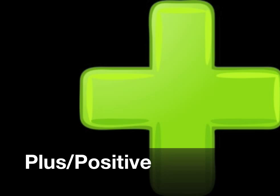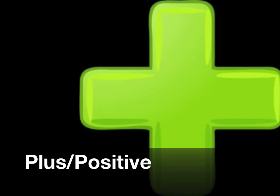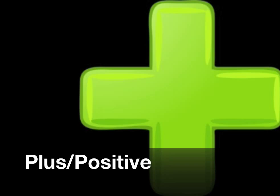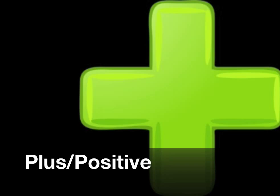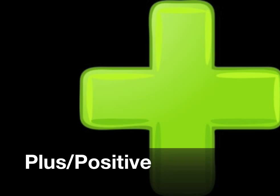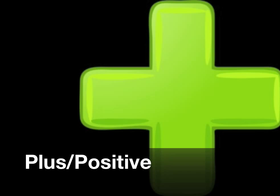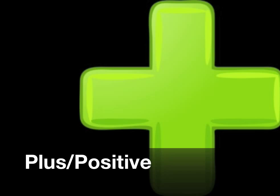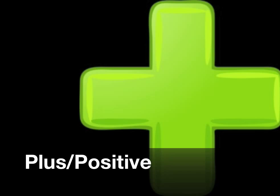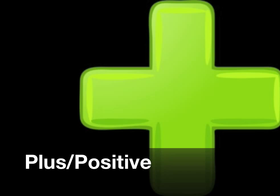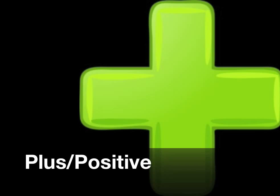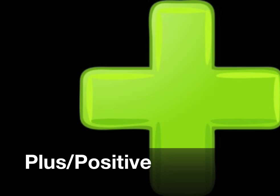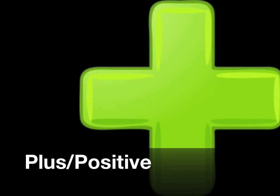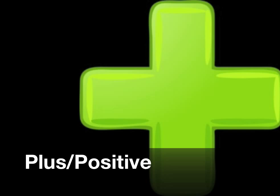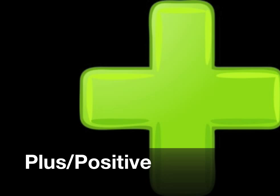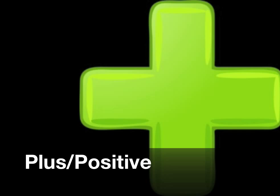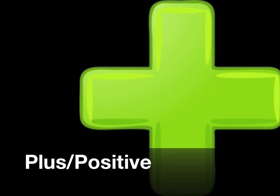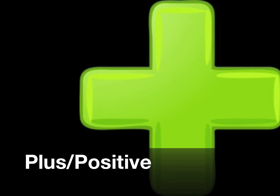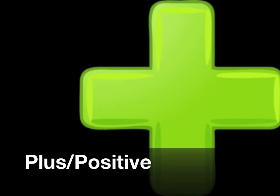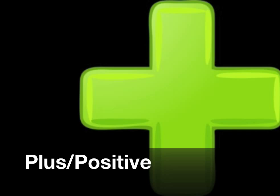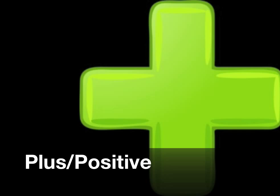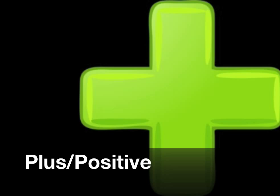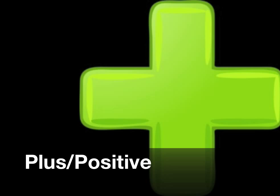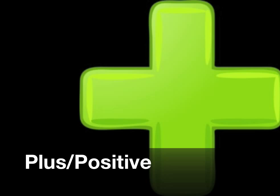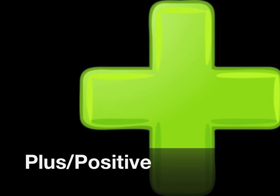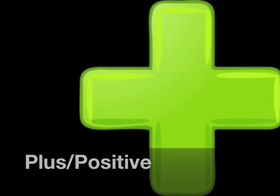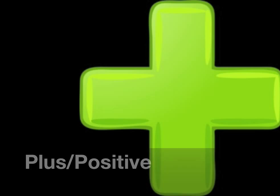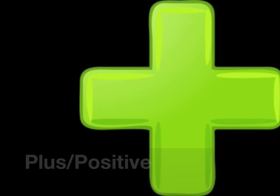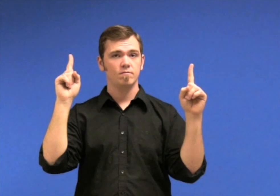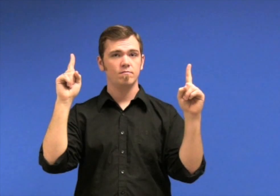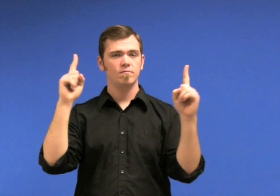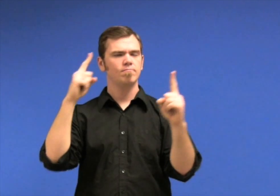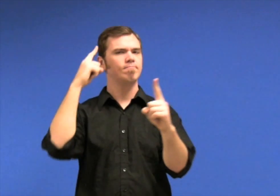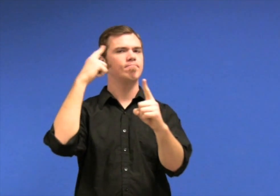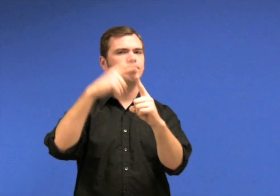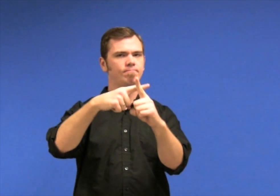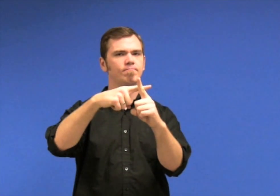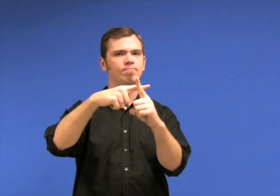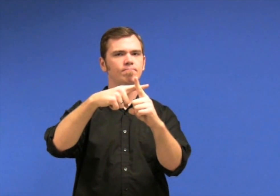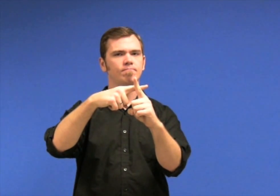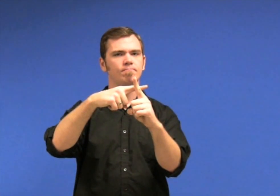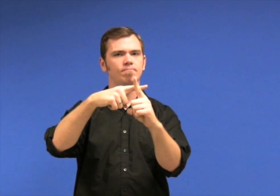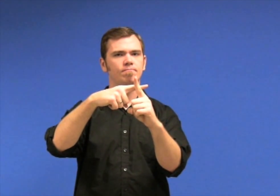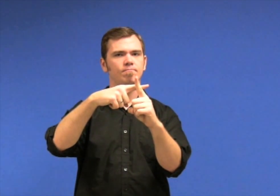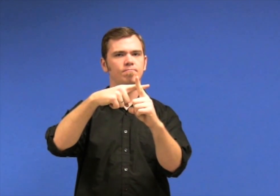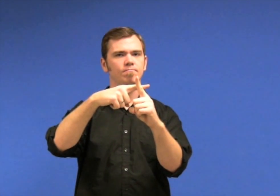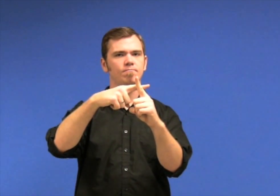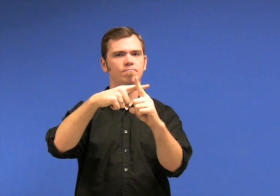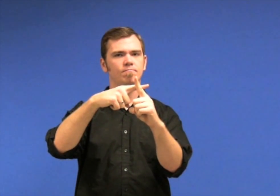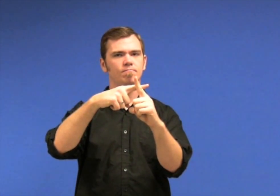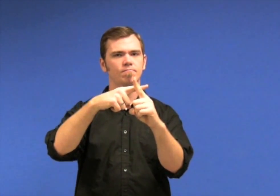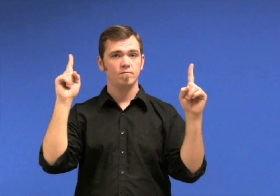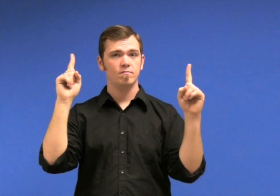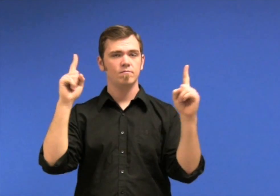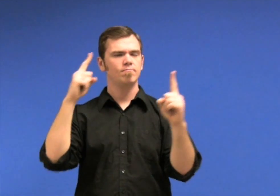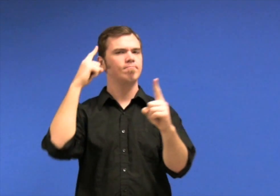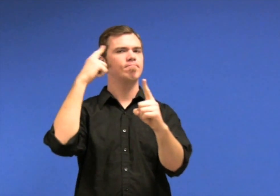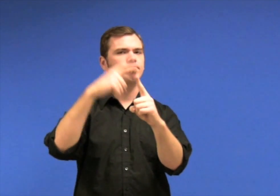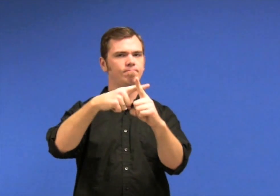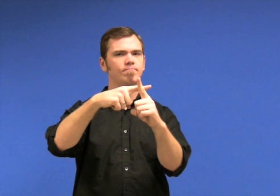All right, the sign for plus or positive. So a positive attitude or plus or minus. So it's plus.